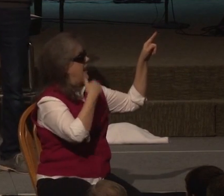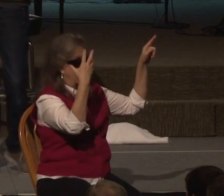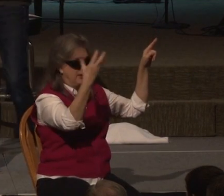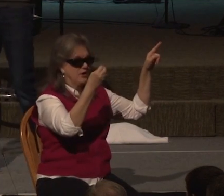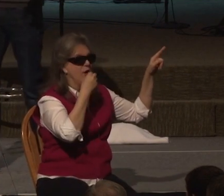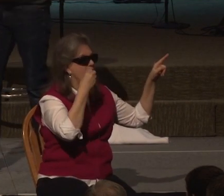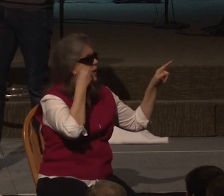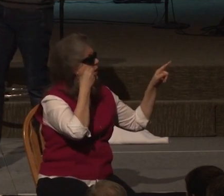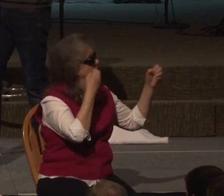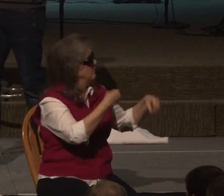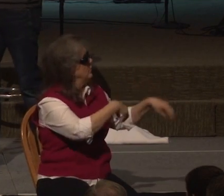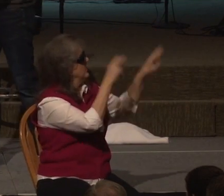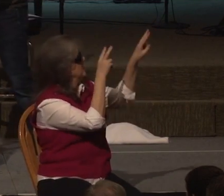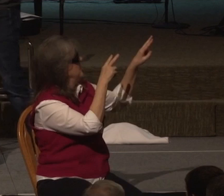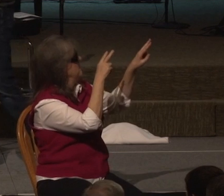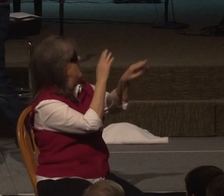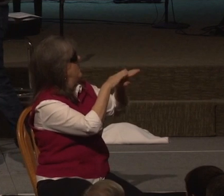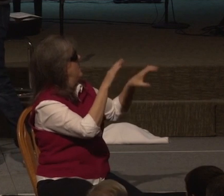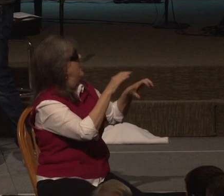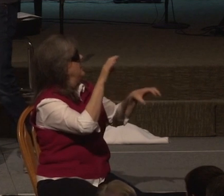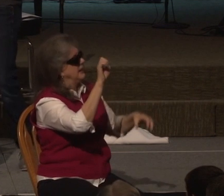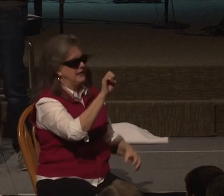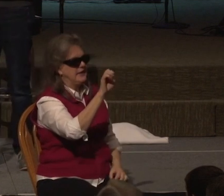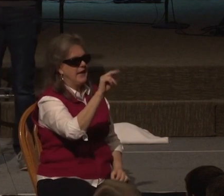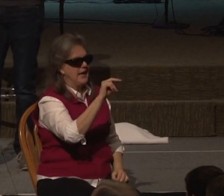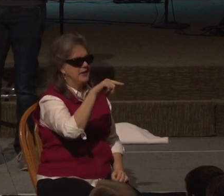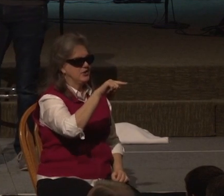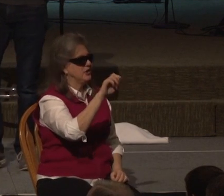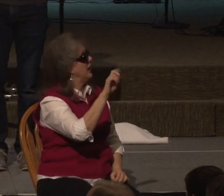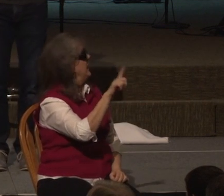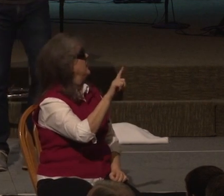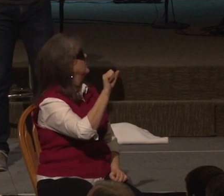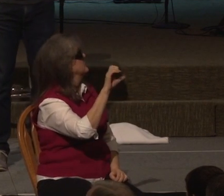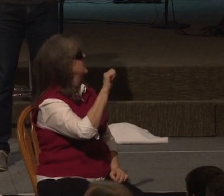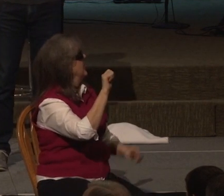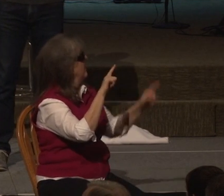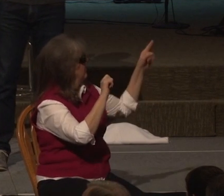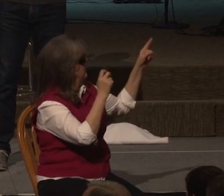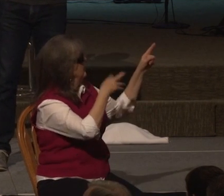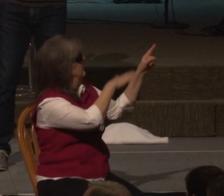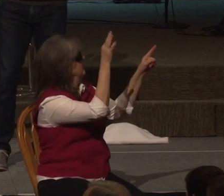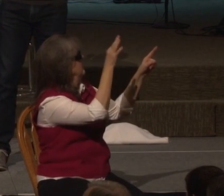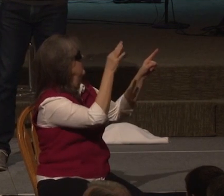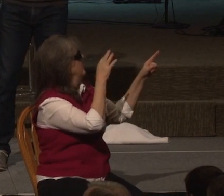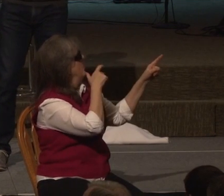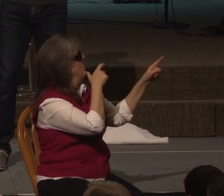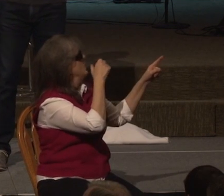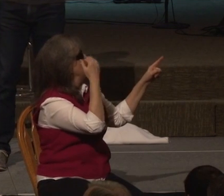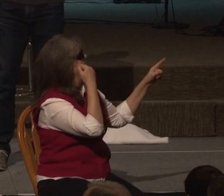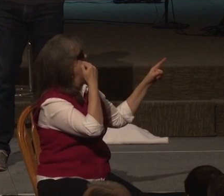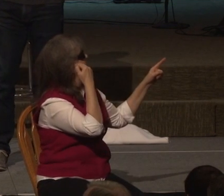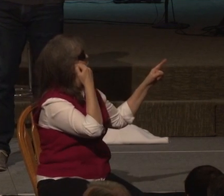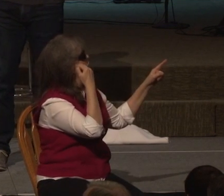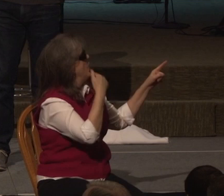would pop this up on your computer, Ingalls scale, right? It's up there on the screen, and say, who do I